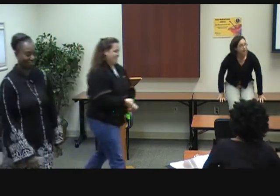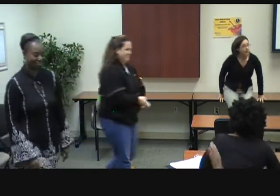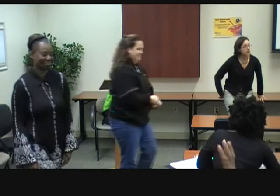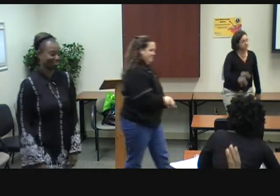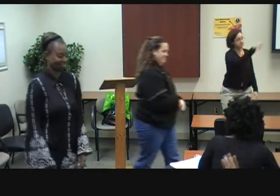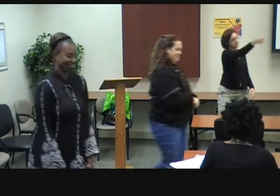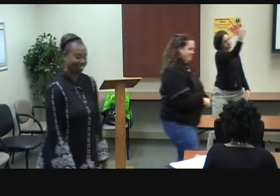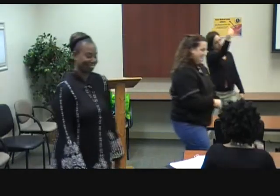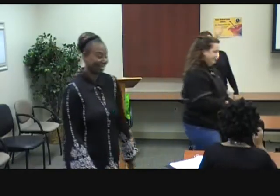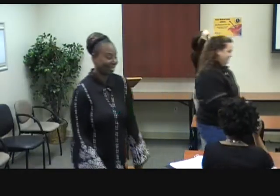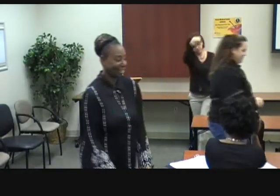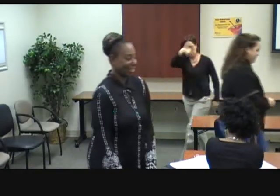very good.